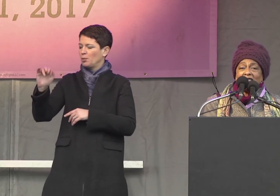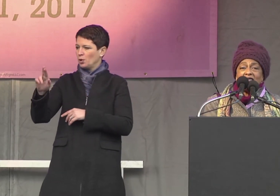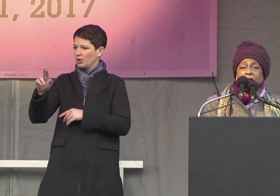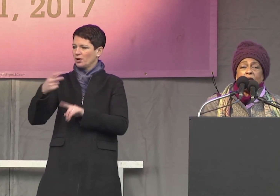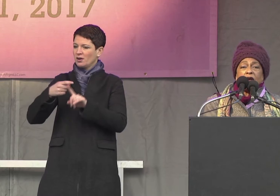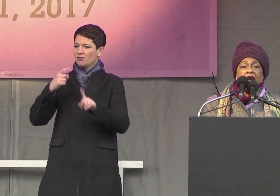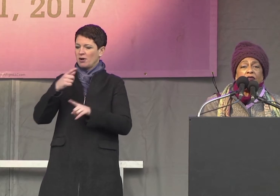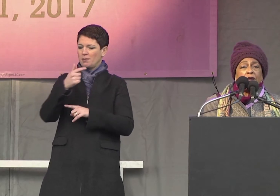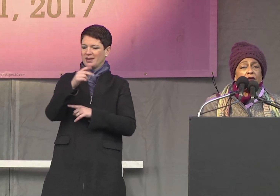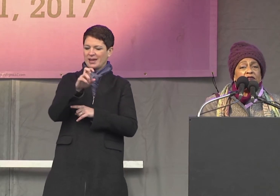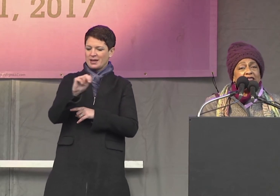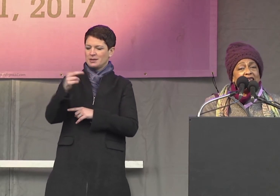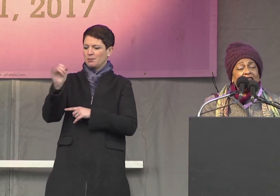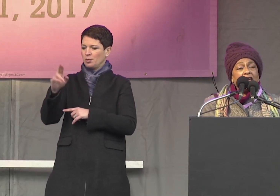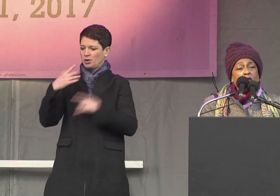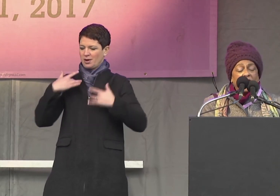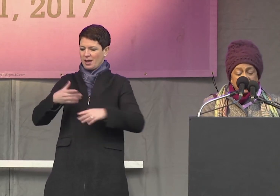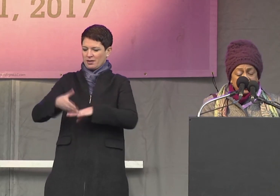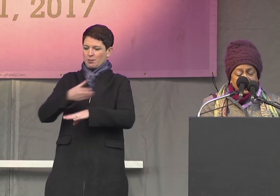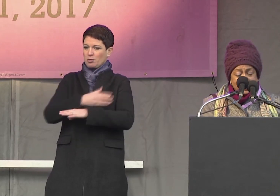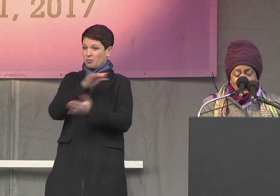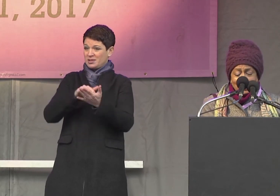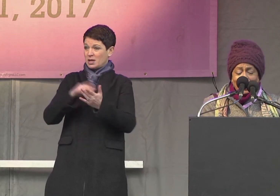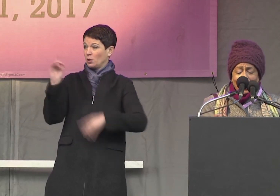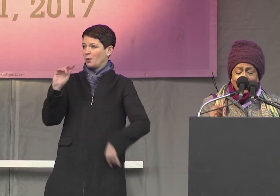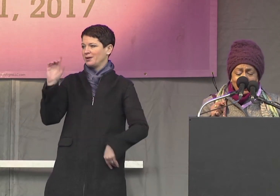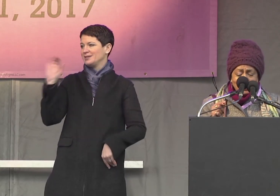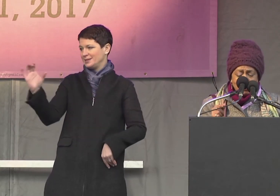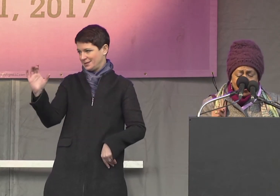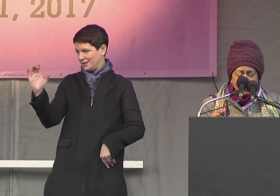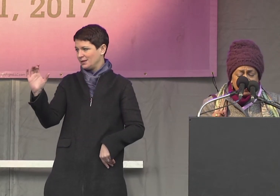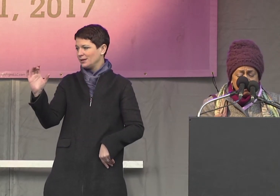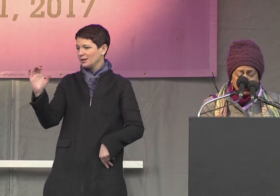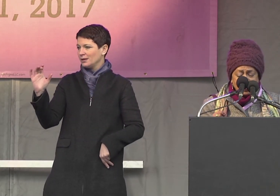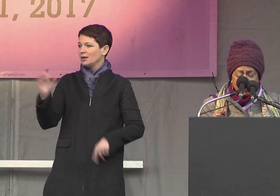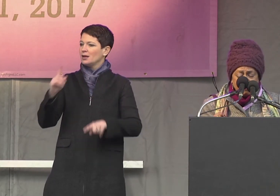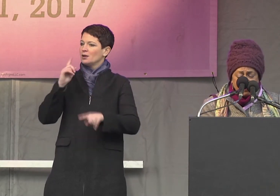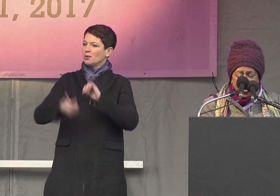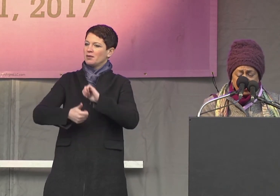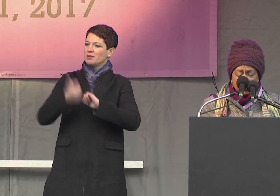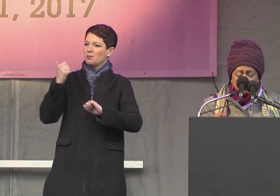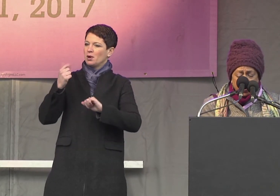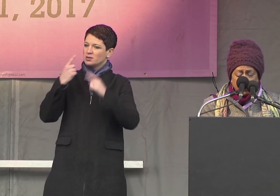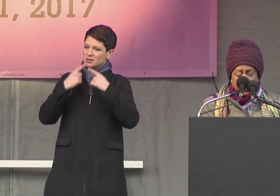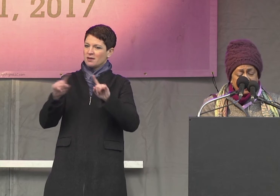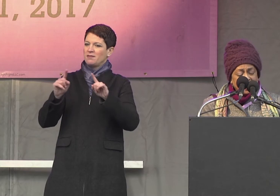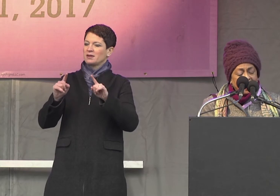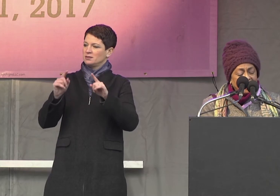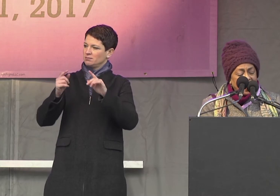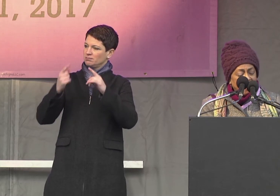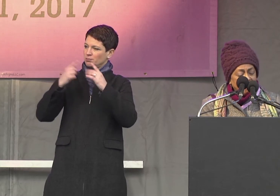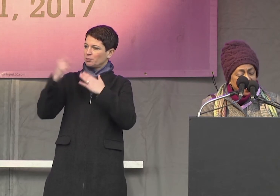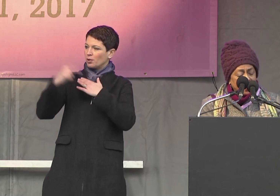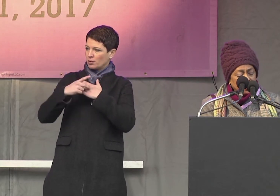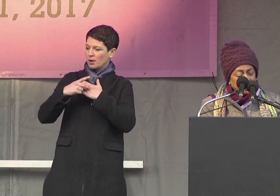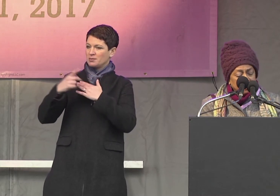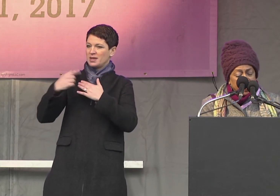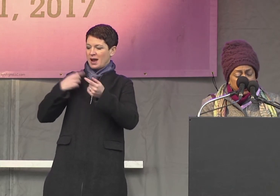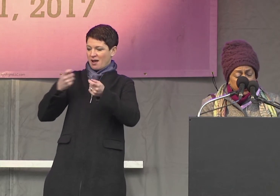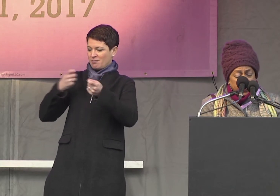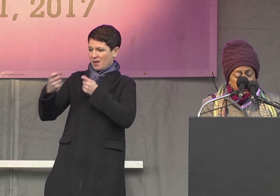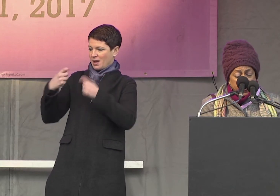of the Gaston and Porter Health Improvement Center in Washington, D.C. It is one of the most effective programs that I've